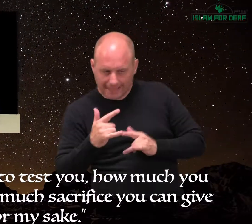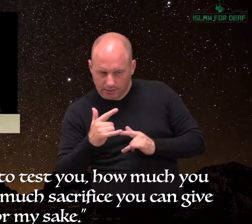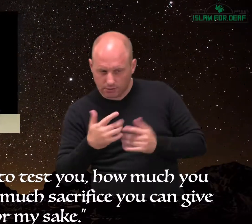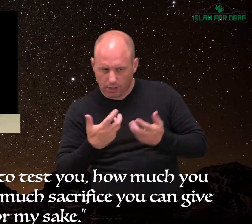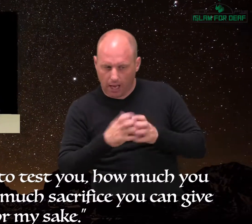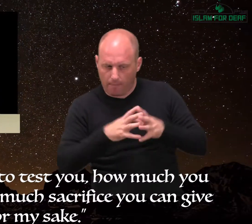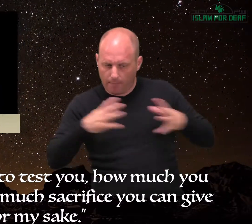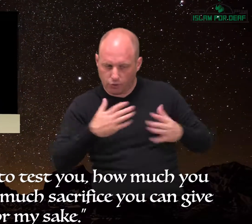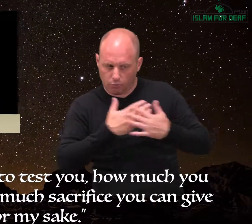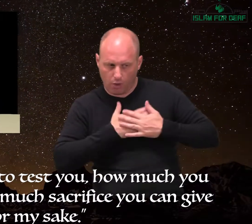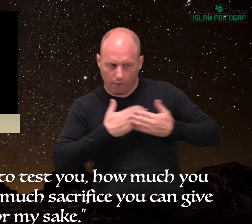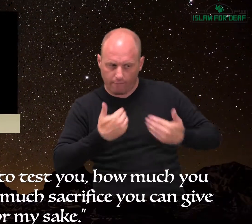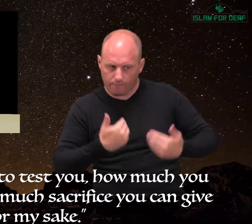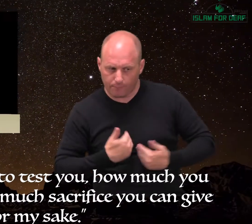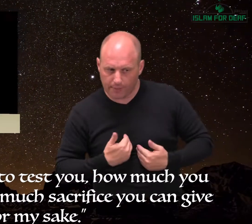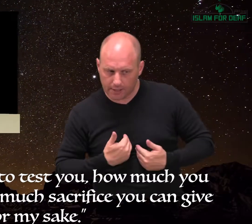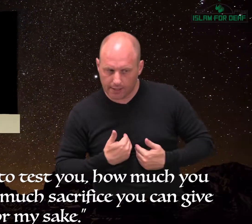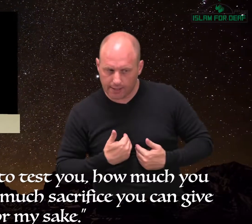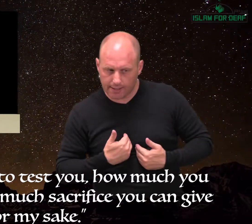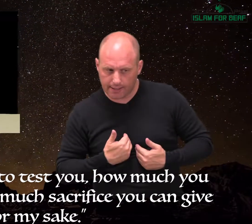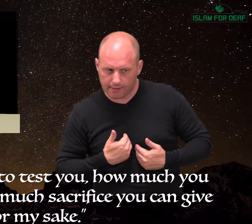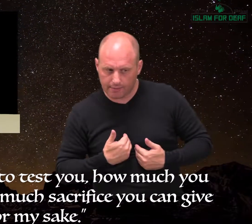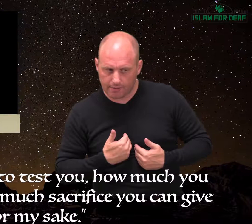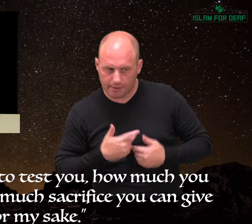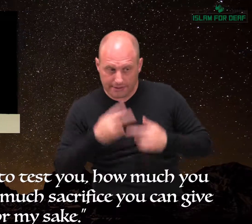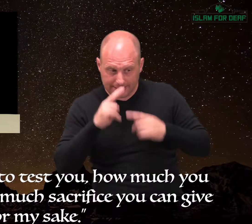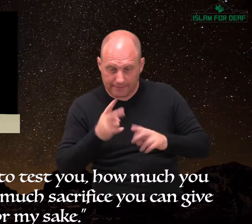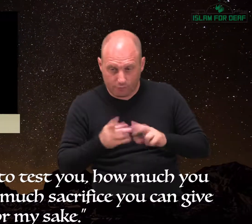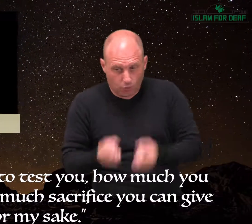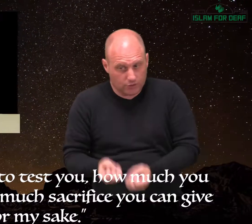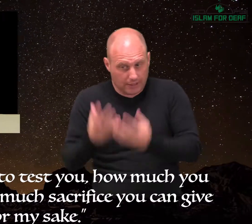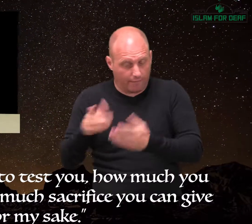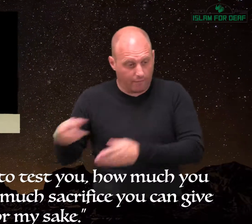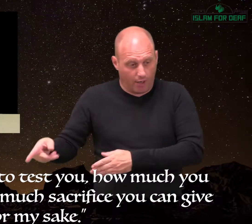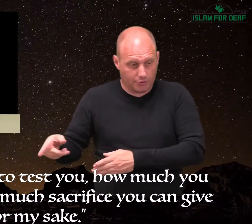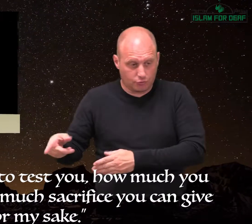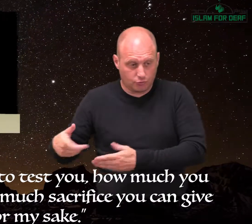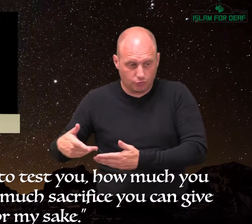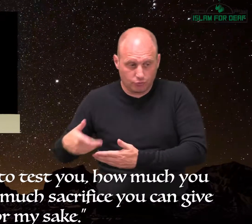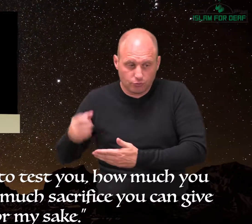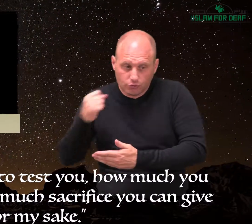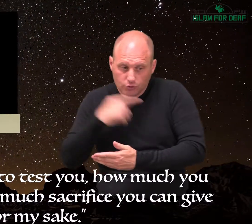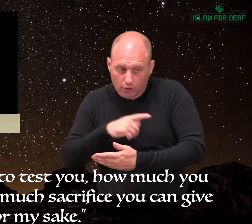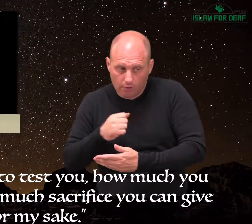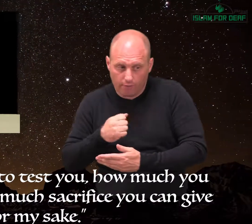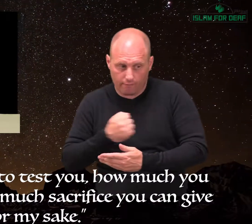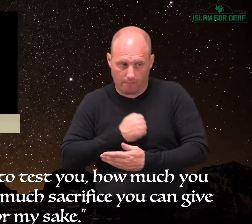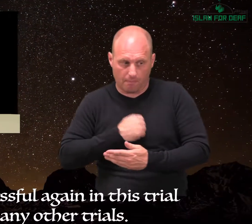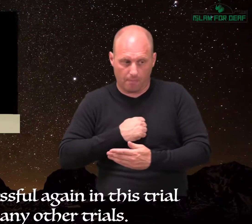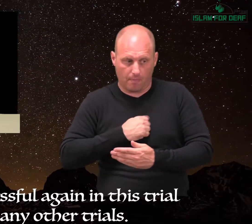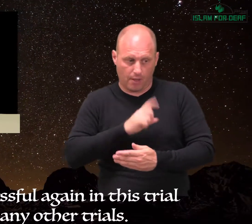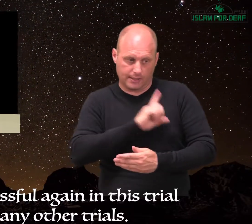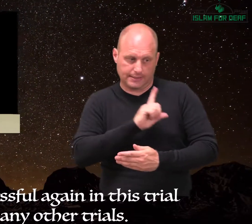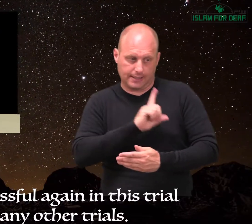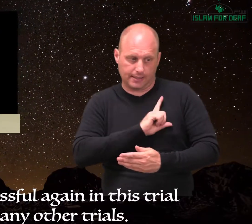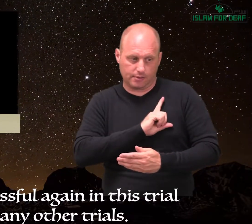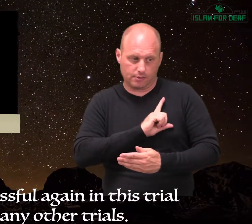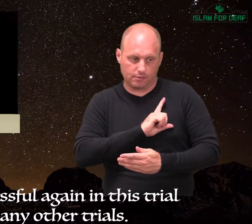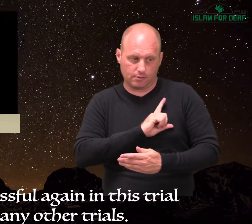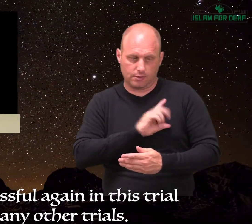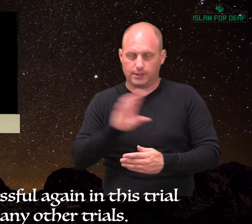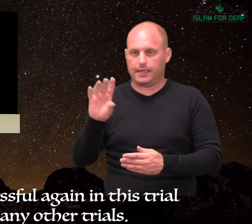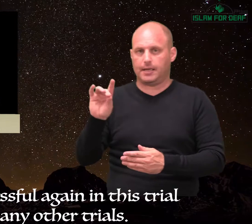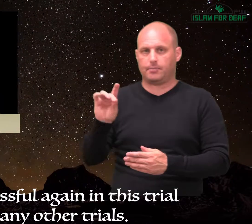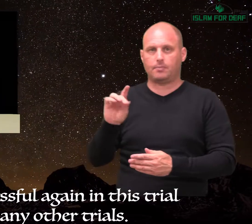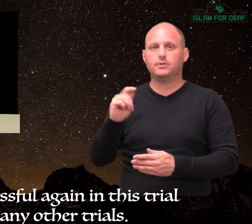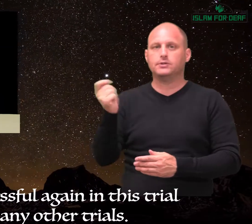me and how much sacrifice you can give for my sake. And he was successful